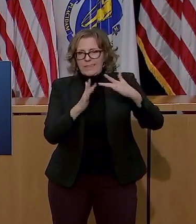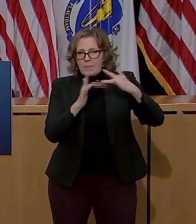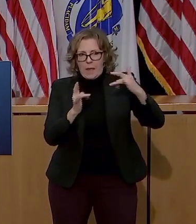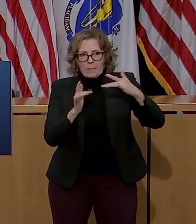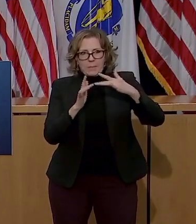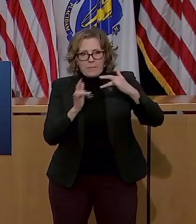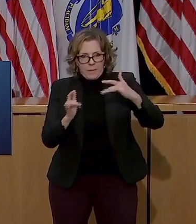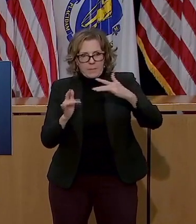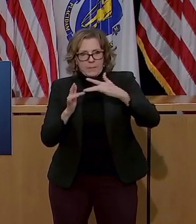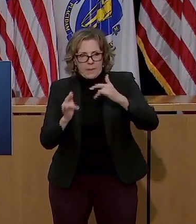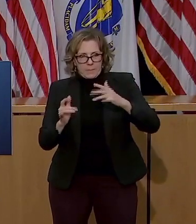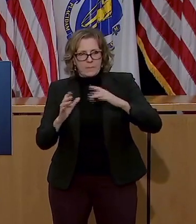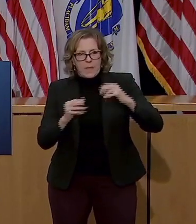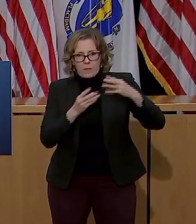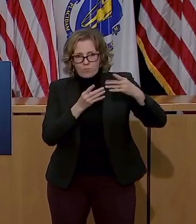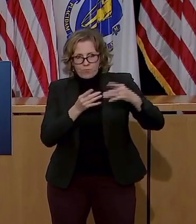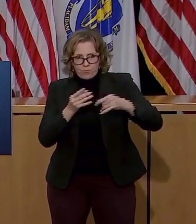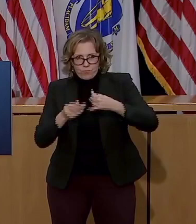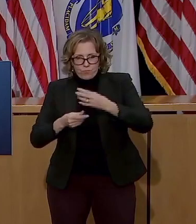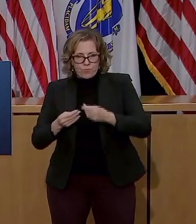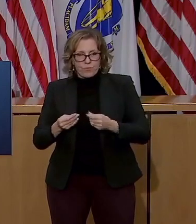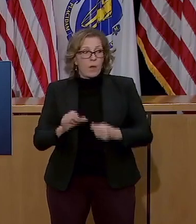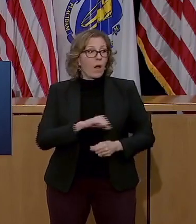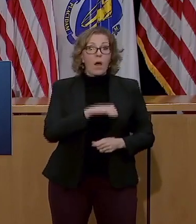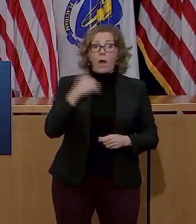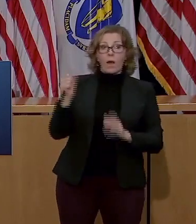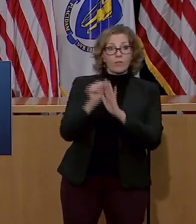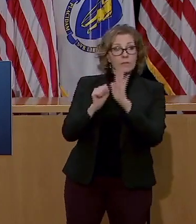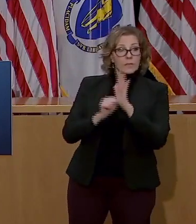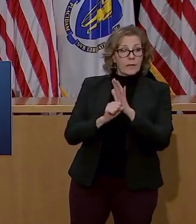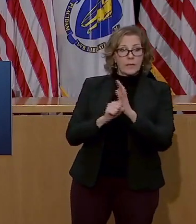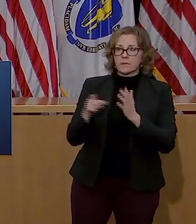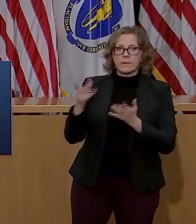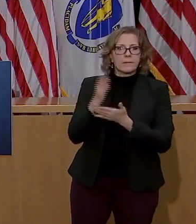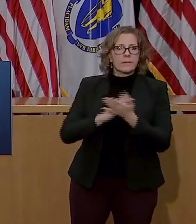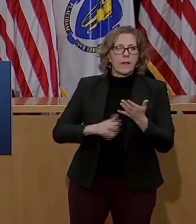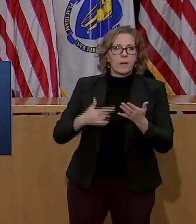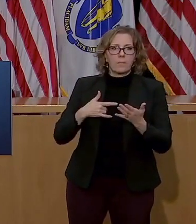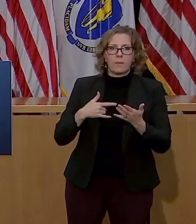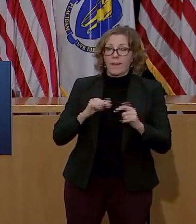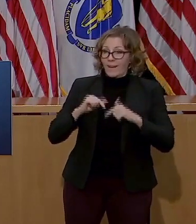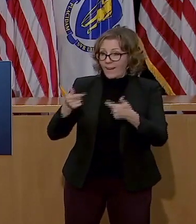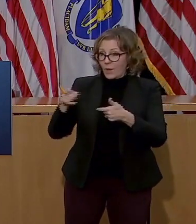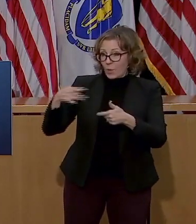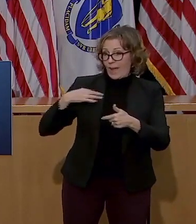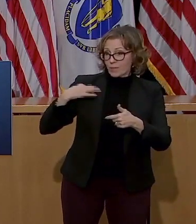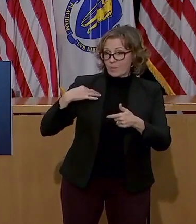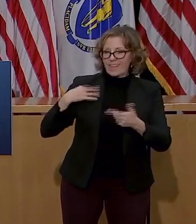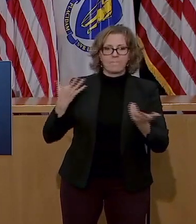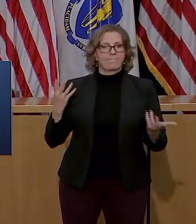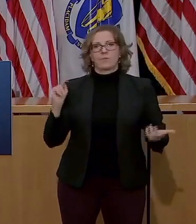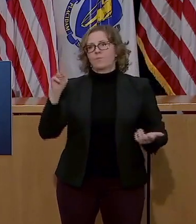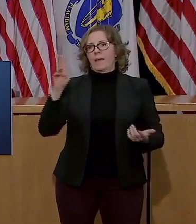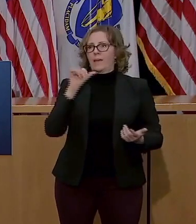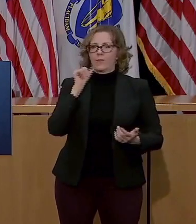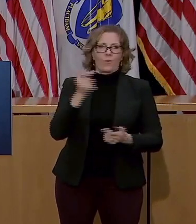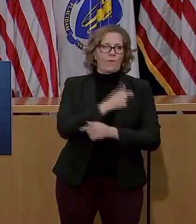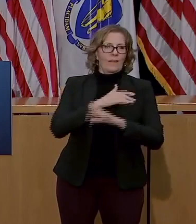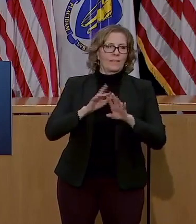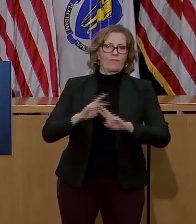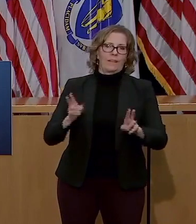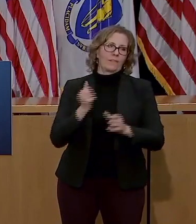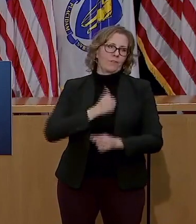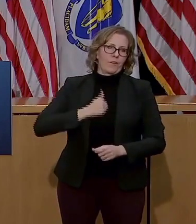Where you're eligible, good luck trying to find a vaccine appointment. And how can folks people